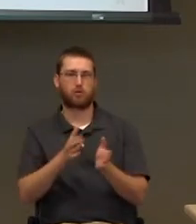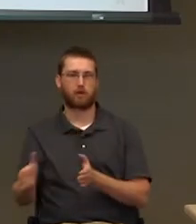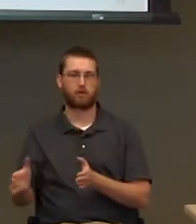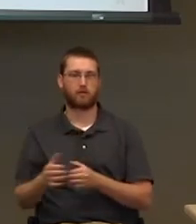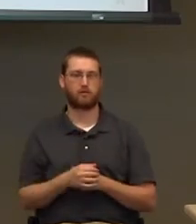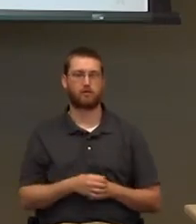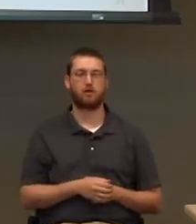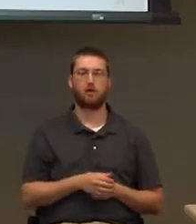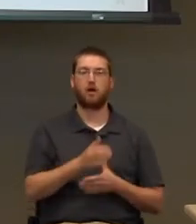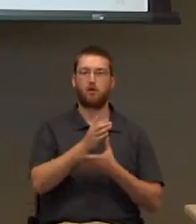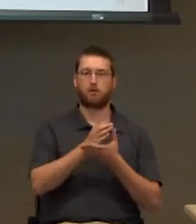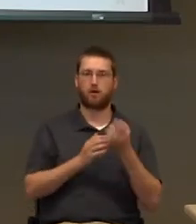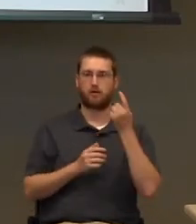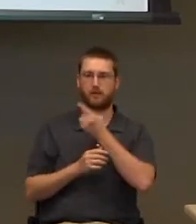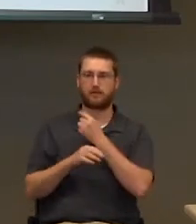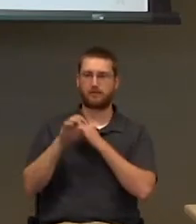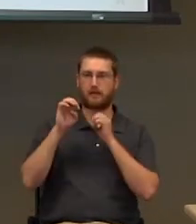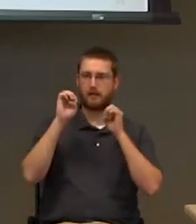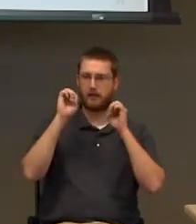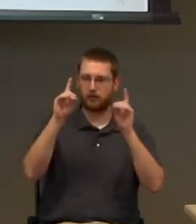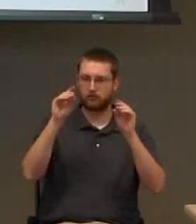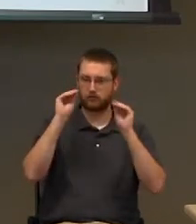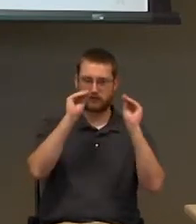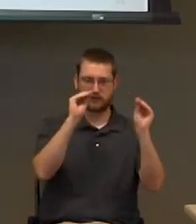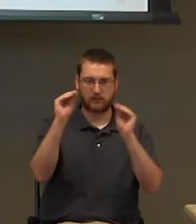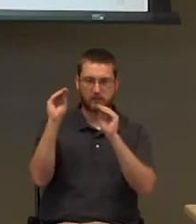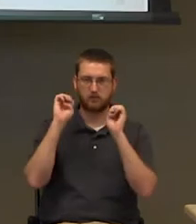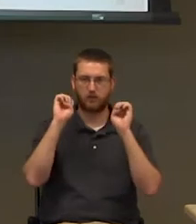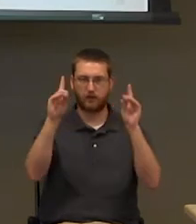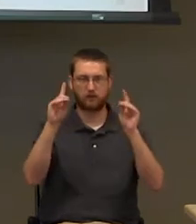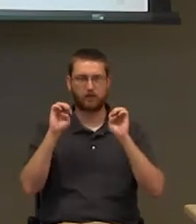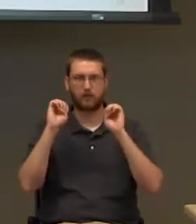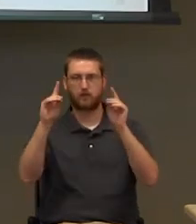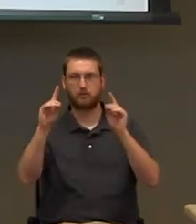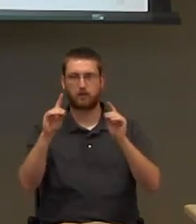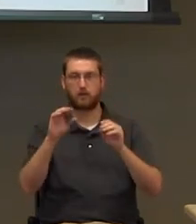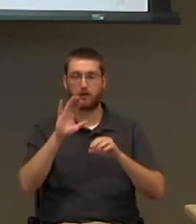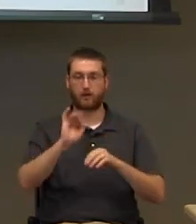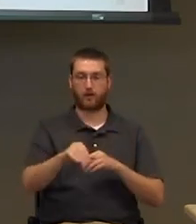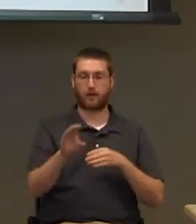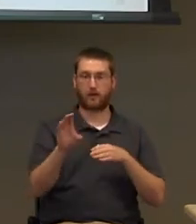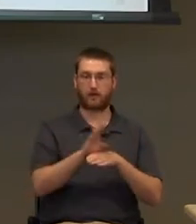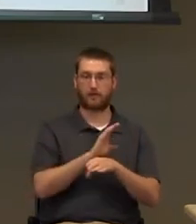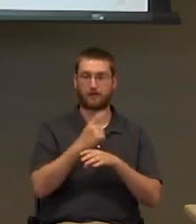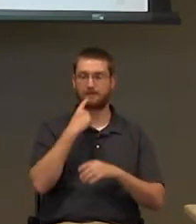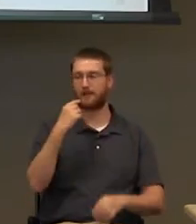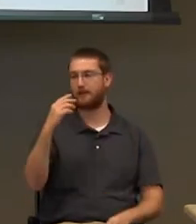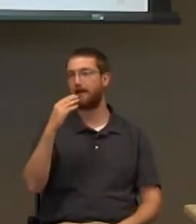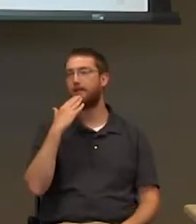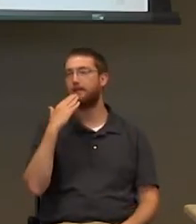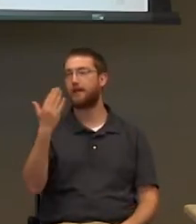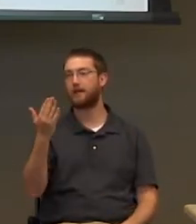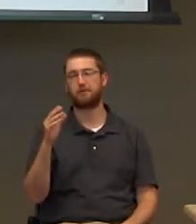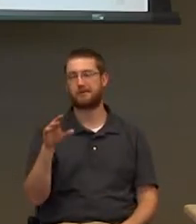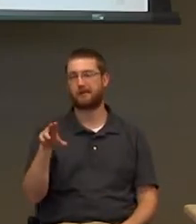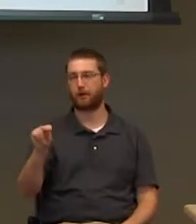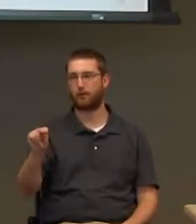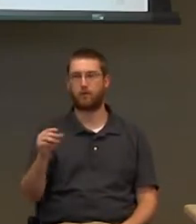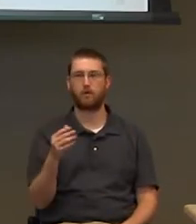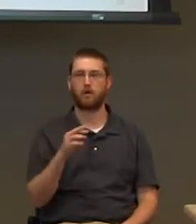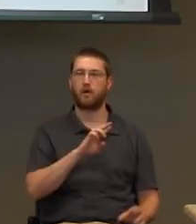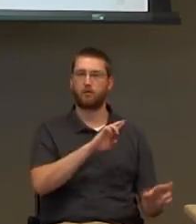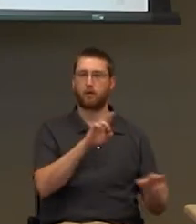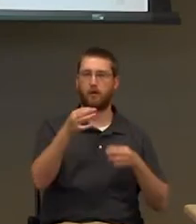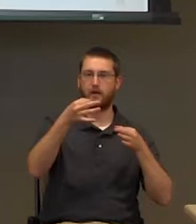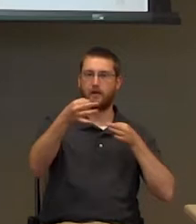is educate, educate, educate. I can't say this enough. When you turn away that business, when you say thanks but no thanks, you better be ready